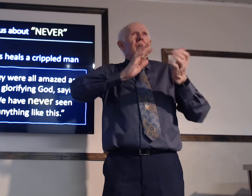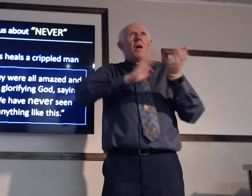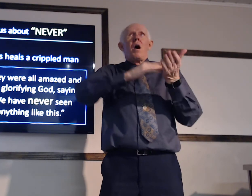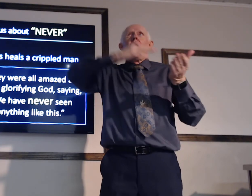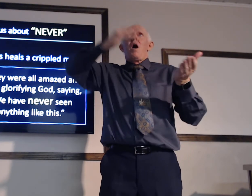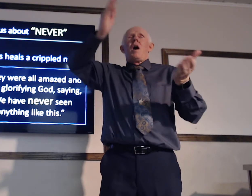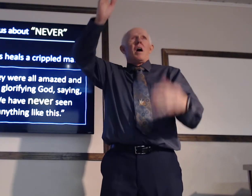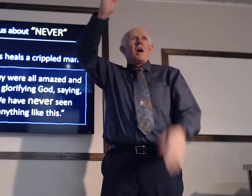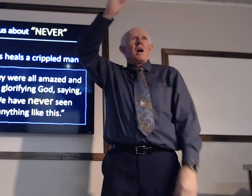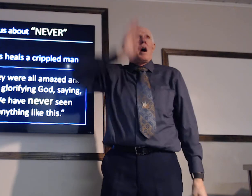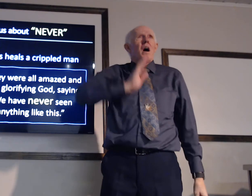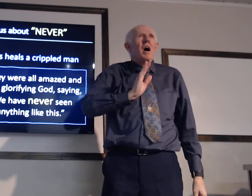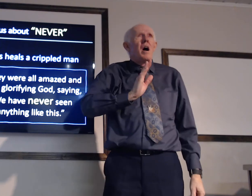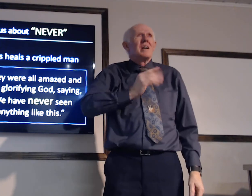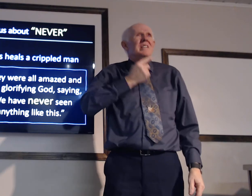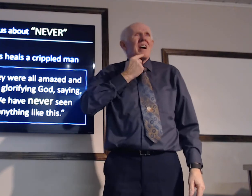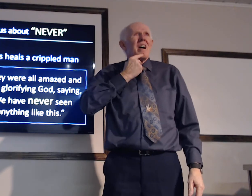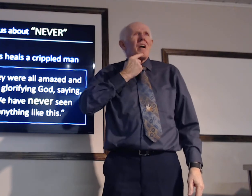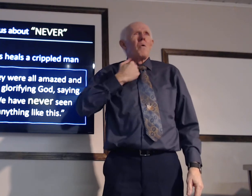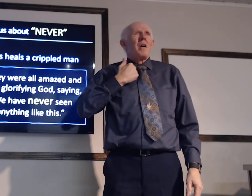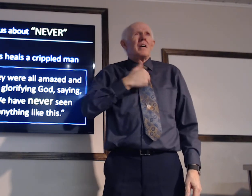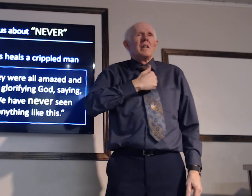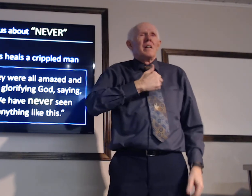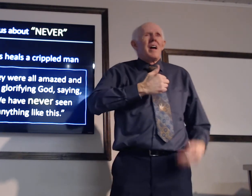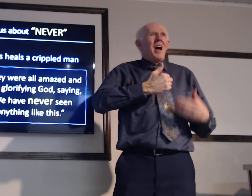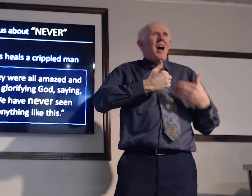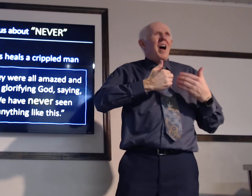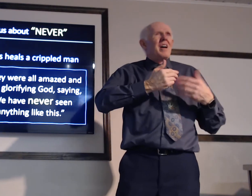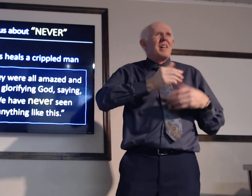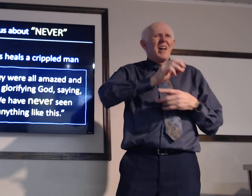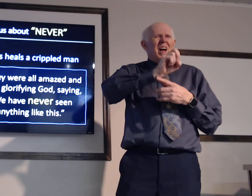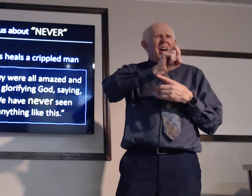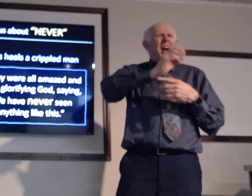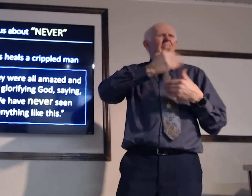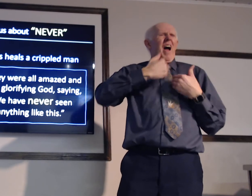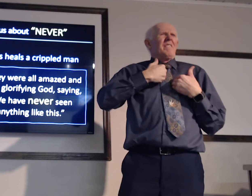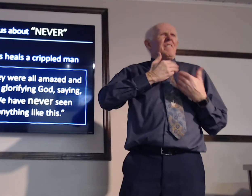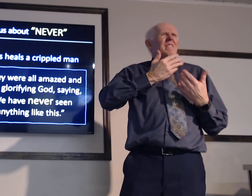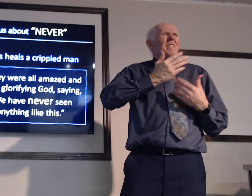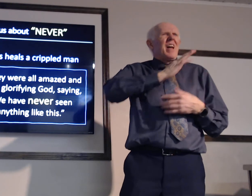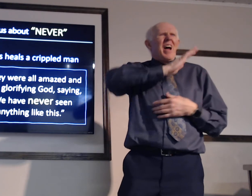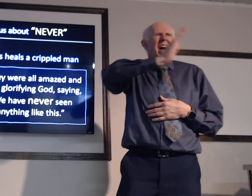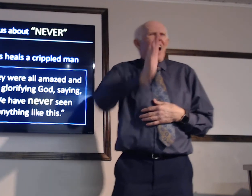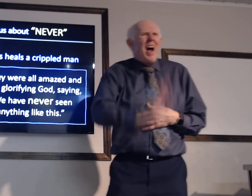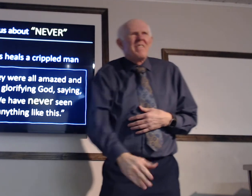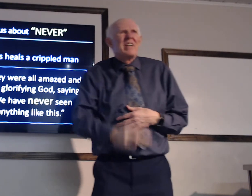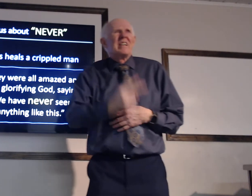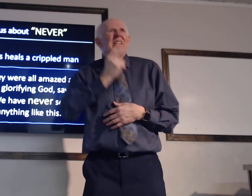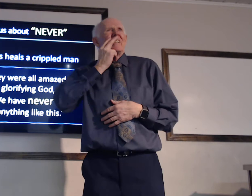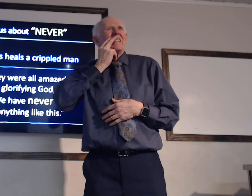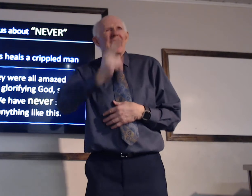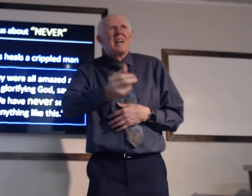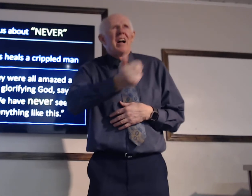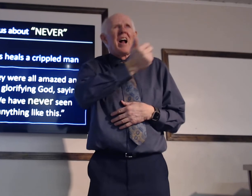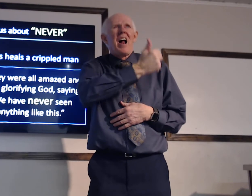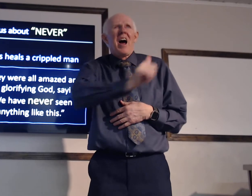and were glorifying God, saying, we have never seen